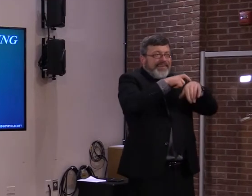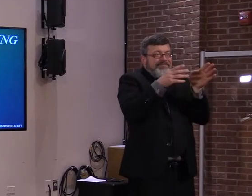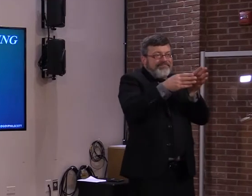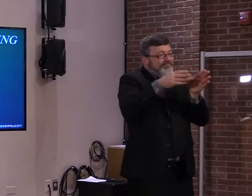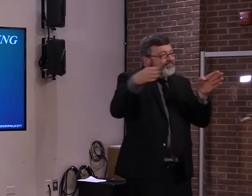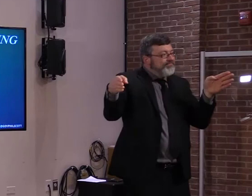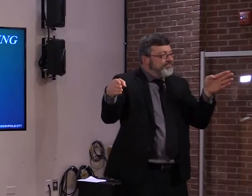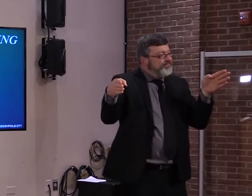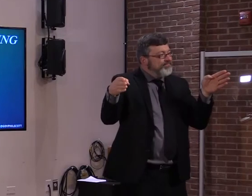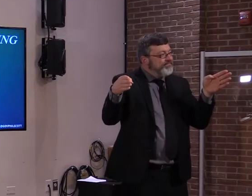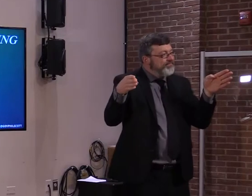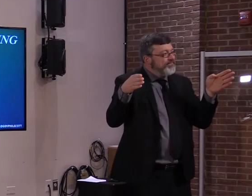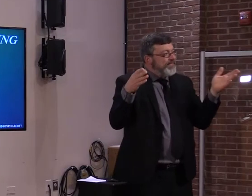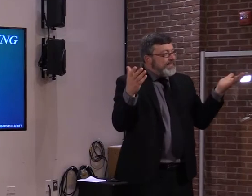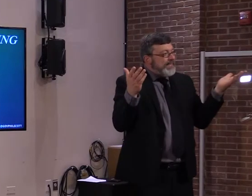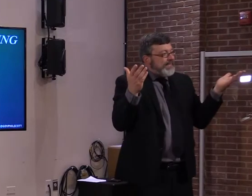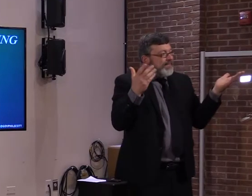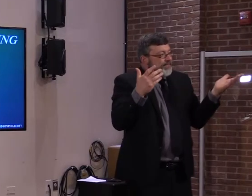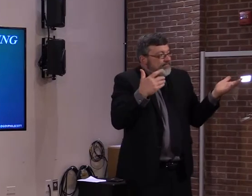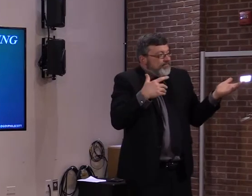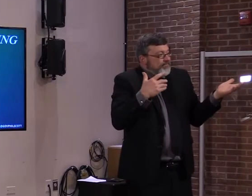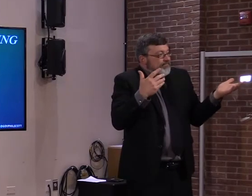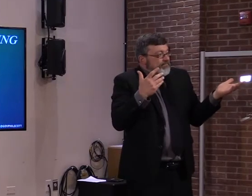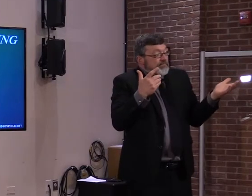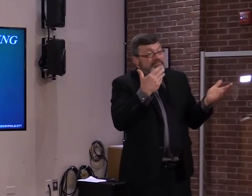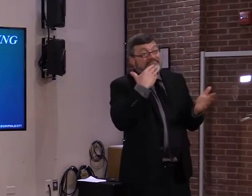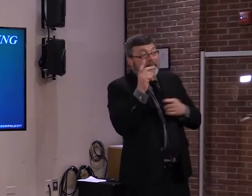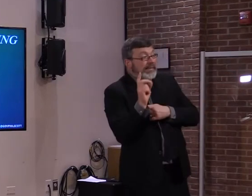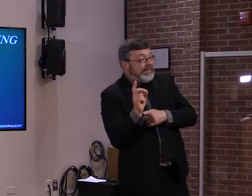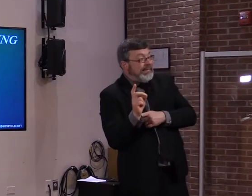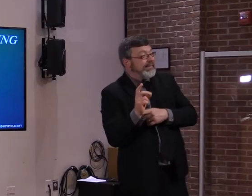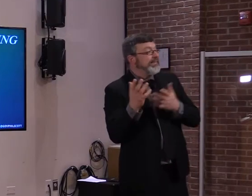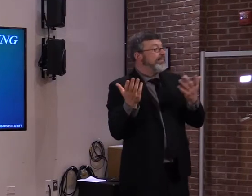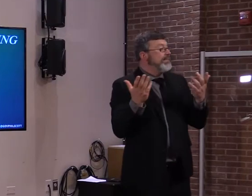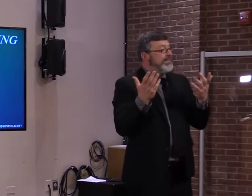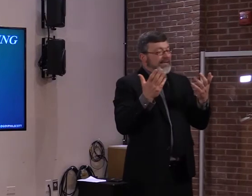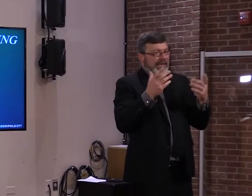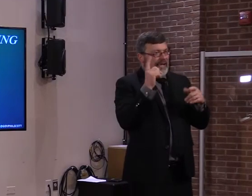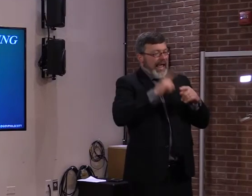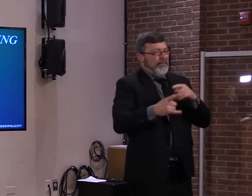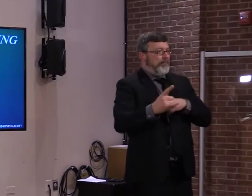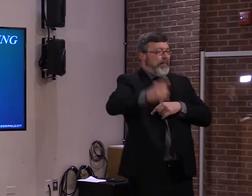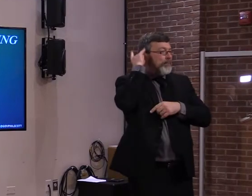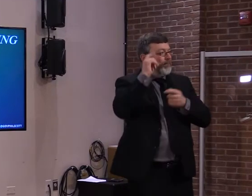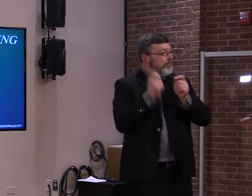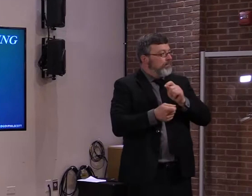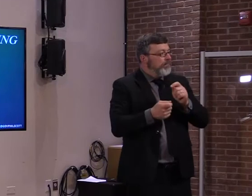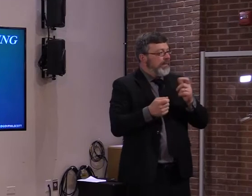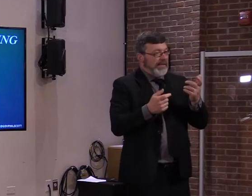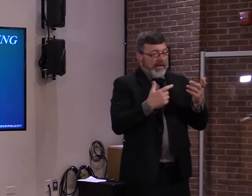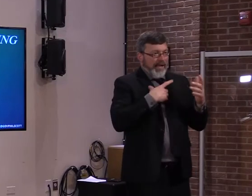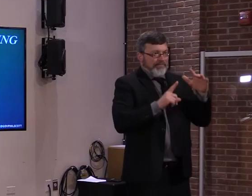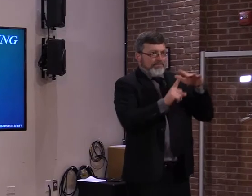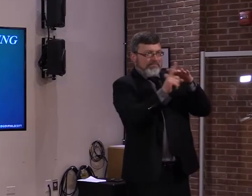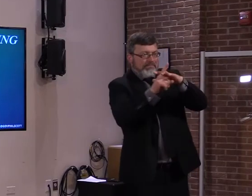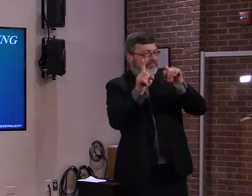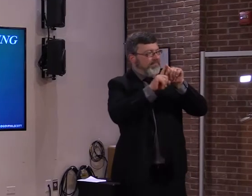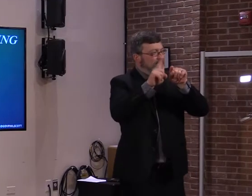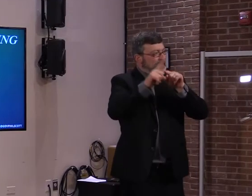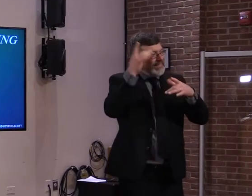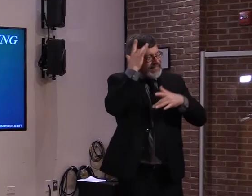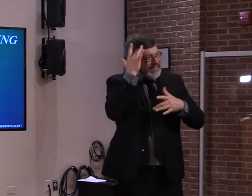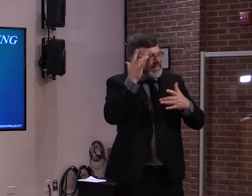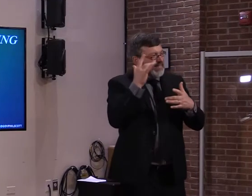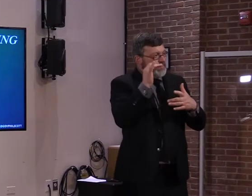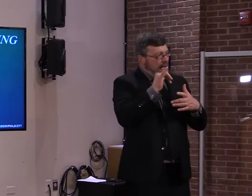in terms of diabetes, heart disease, those various things, in terms of changing the habits